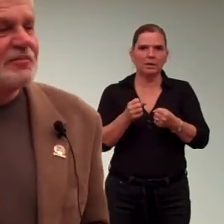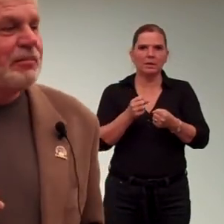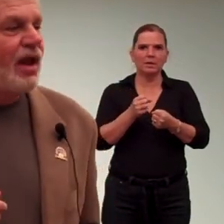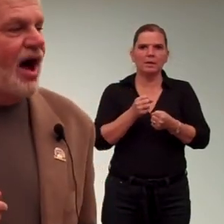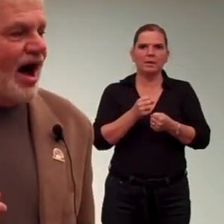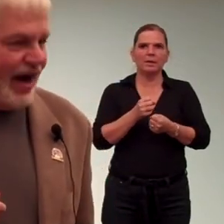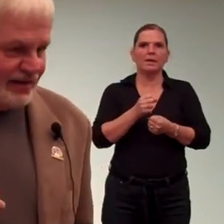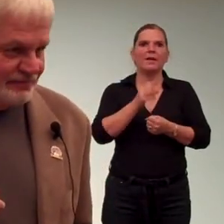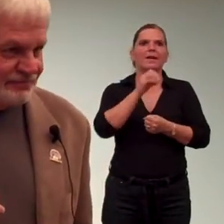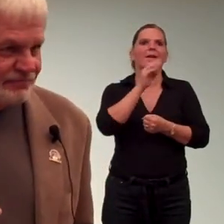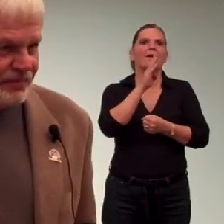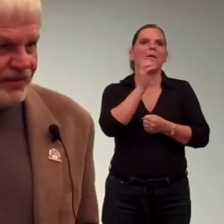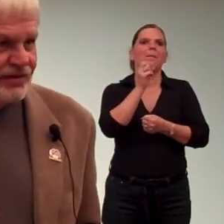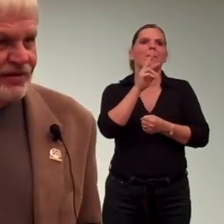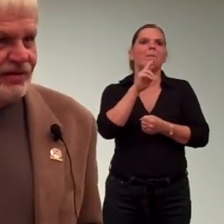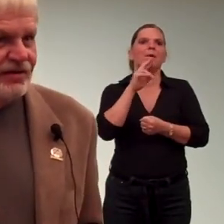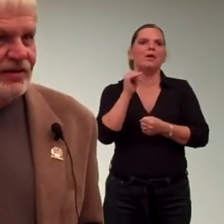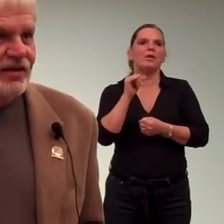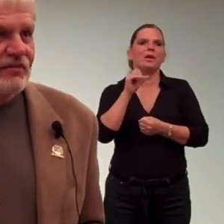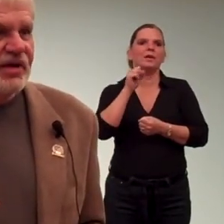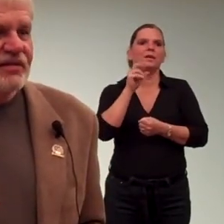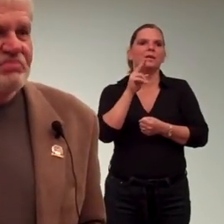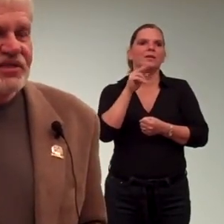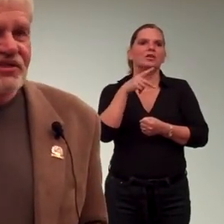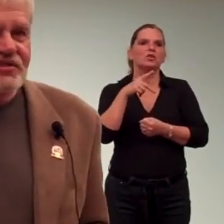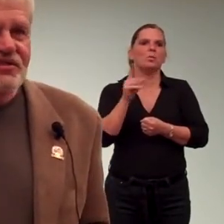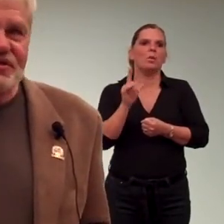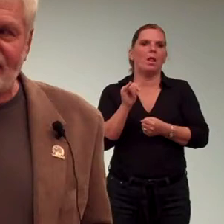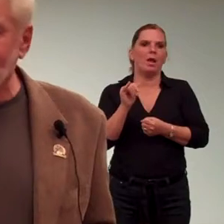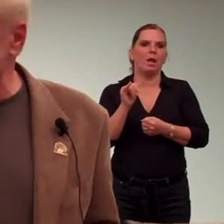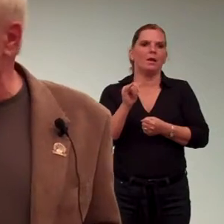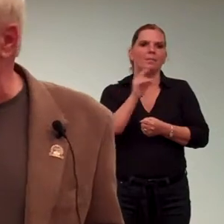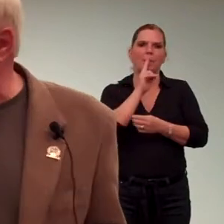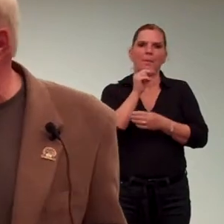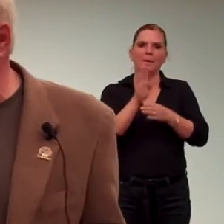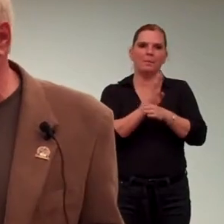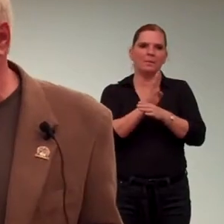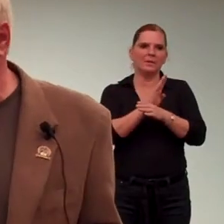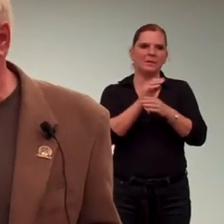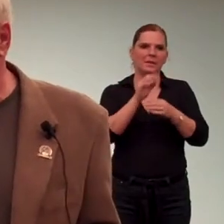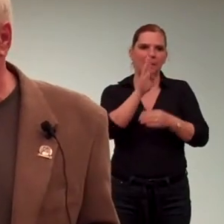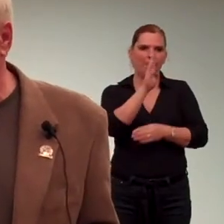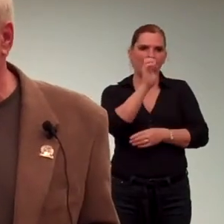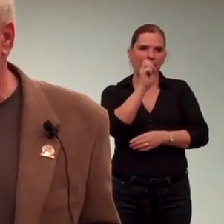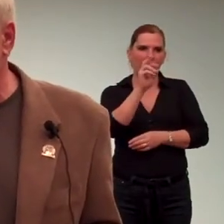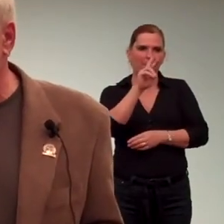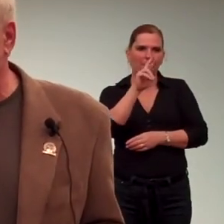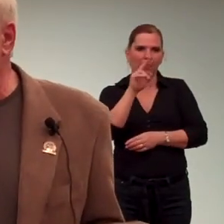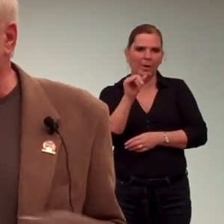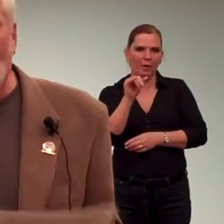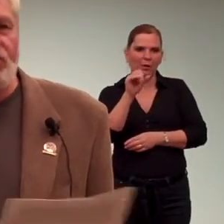Berry Supply. Been in business since the 1820s.